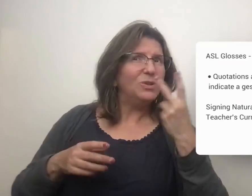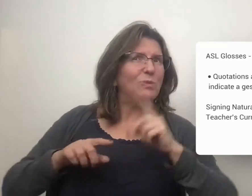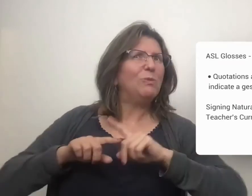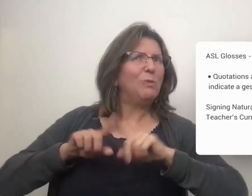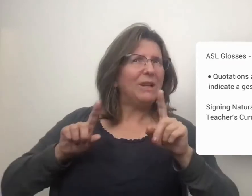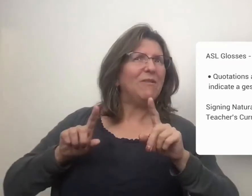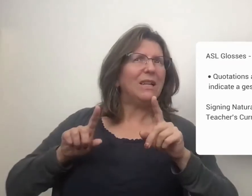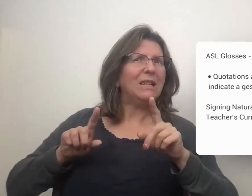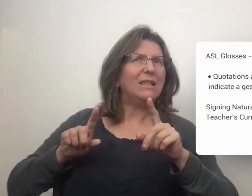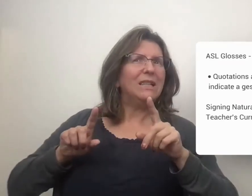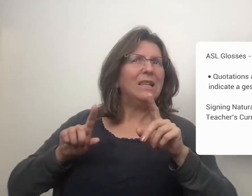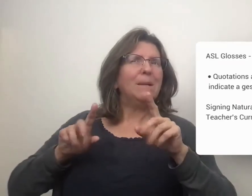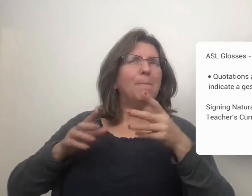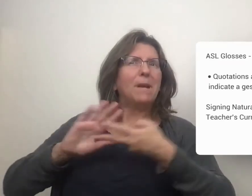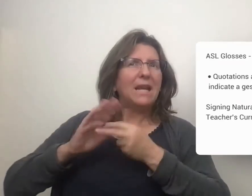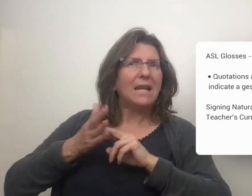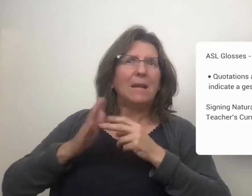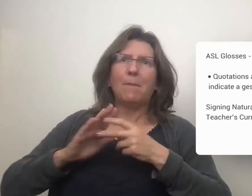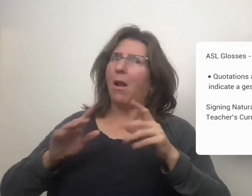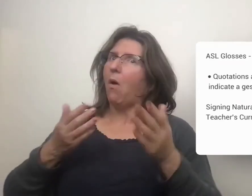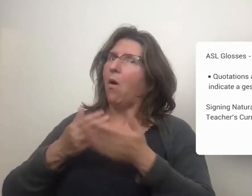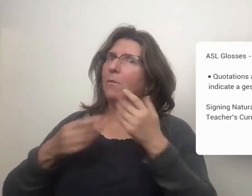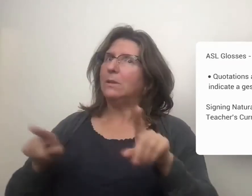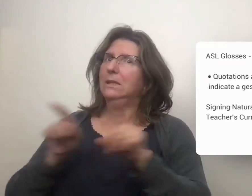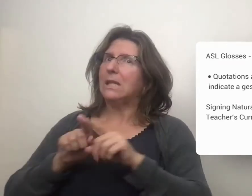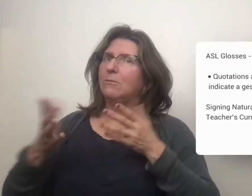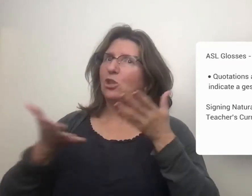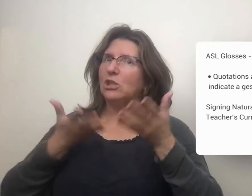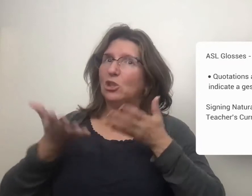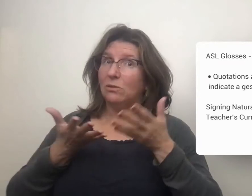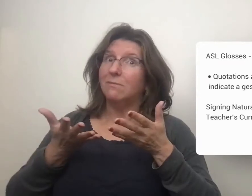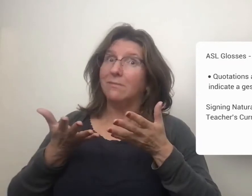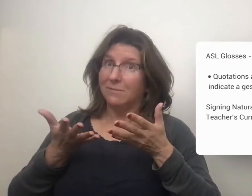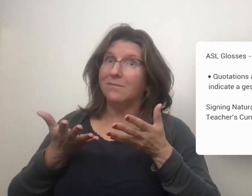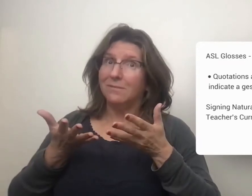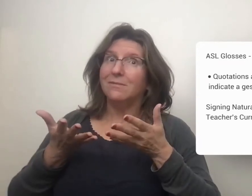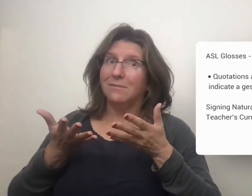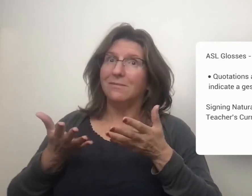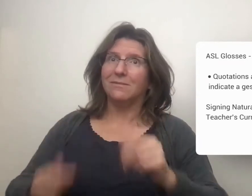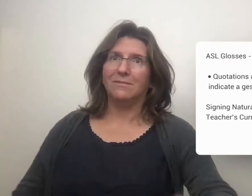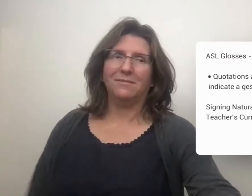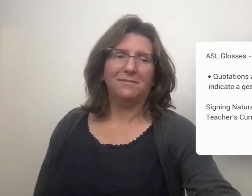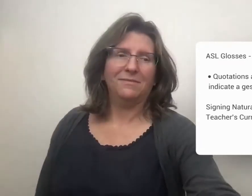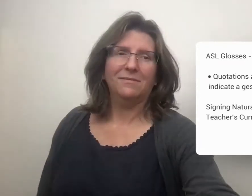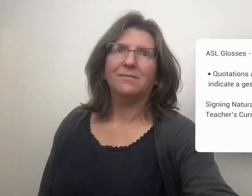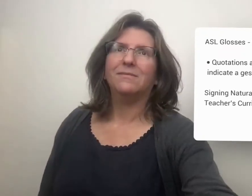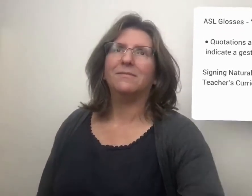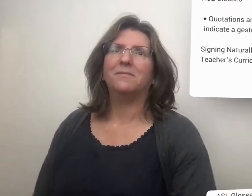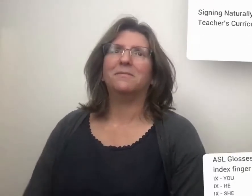well. In this example, the signs or gestures are very similar, but the meaning is different, which needs to be